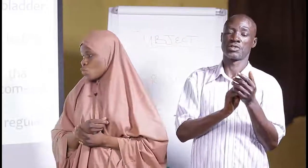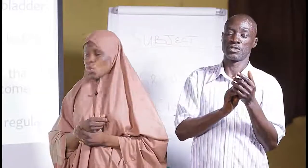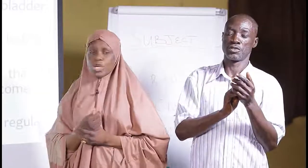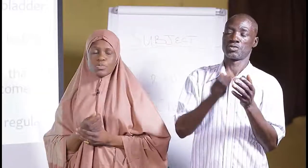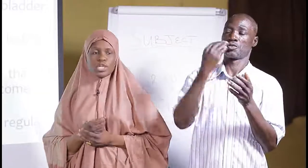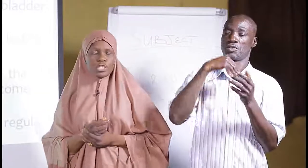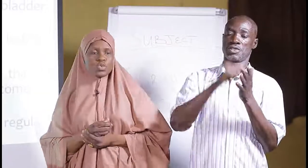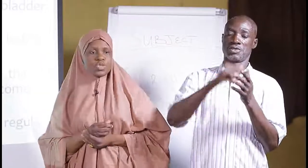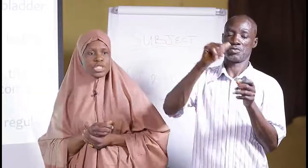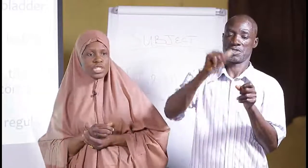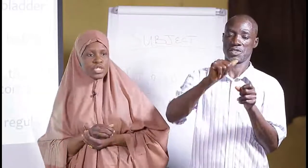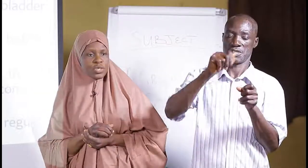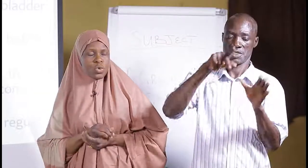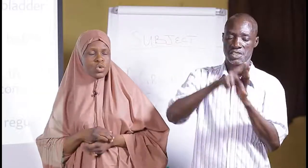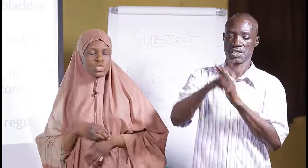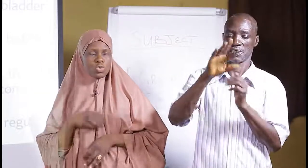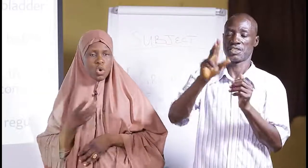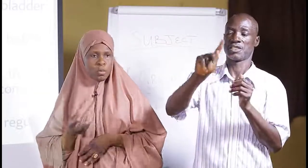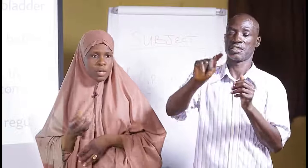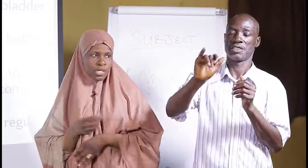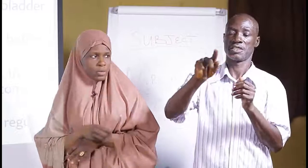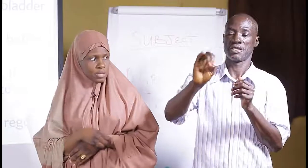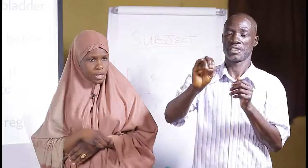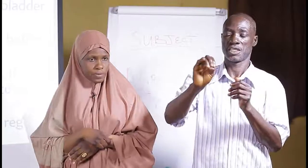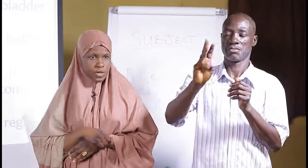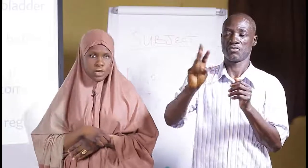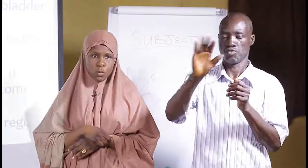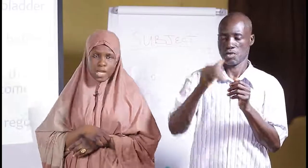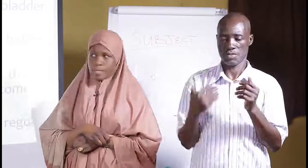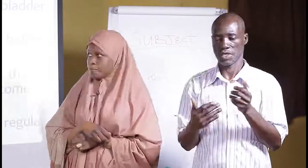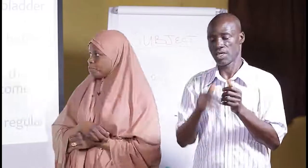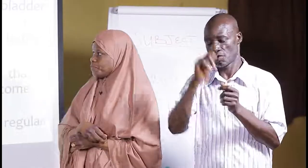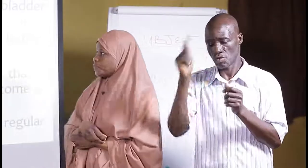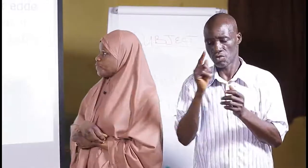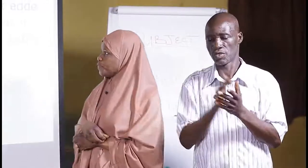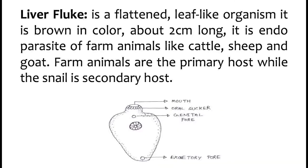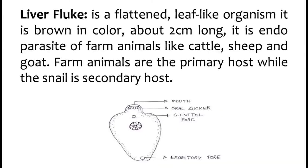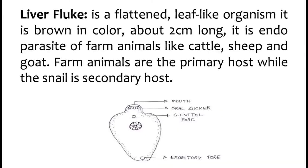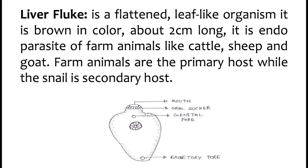supposed to or expected to treat it or deworm themselves regularly.